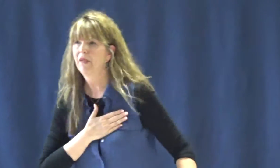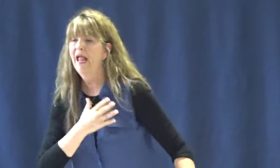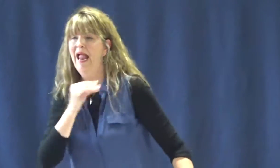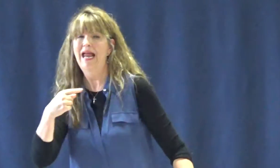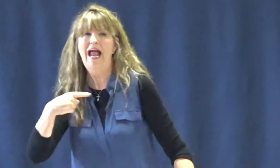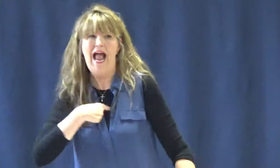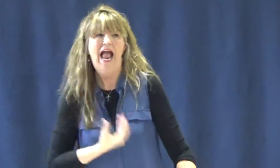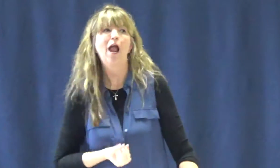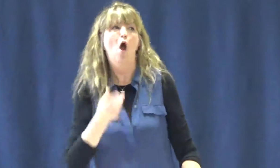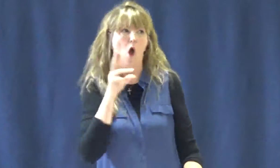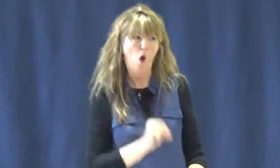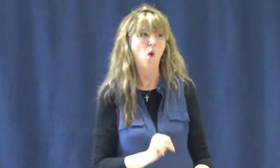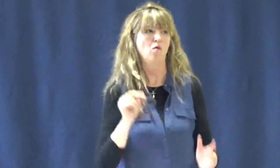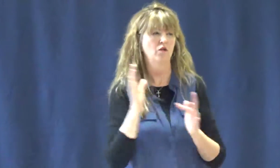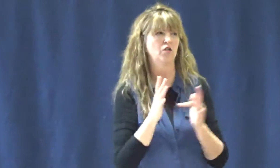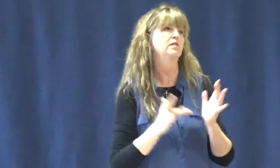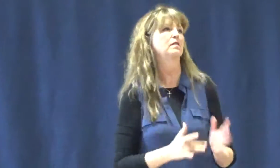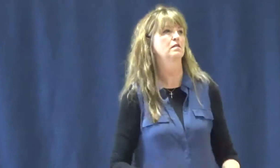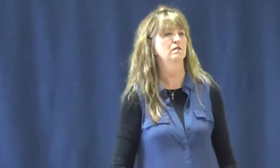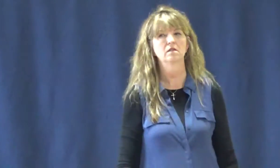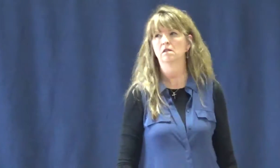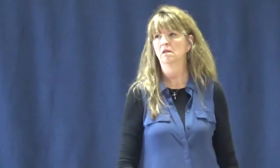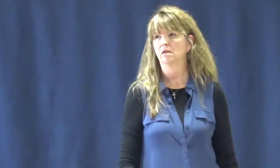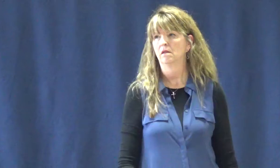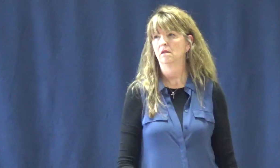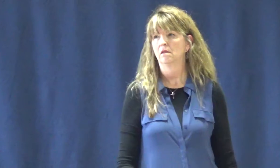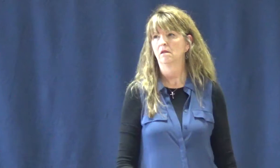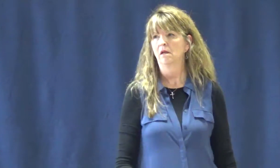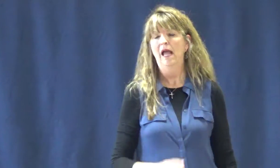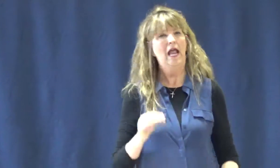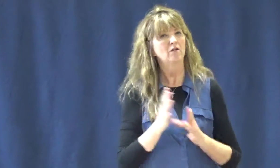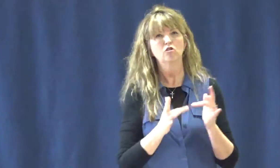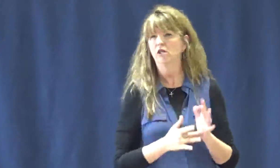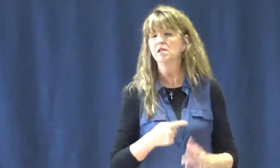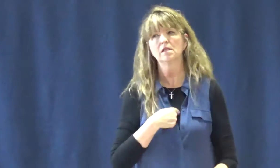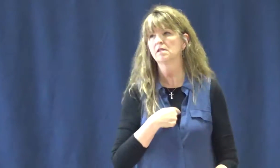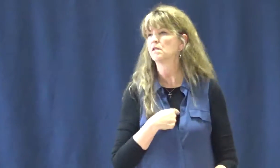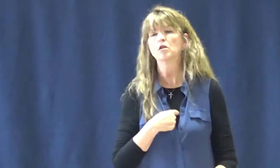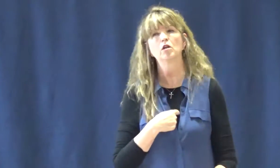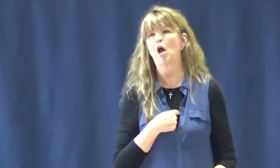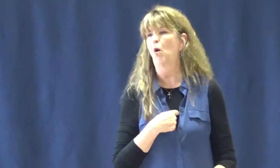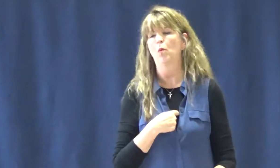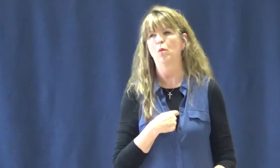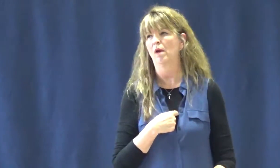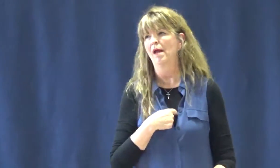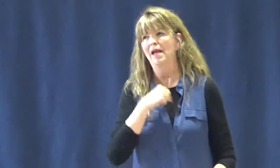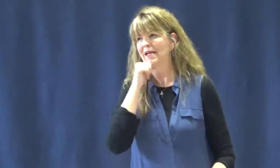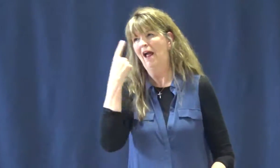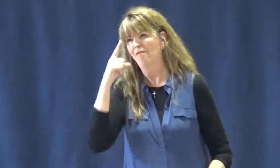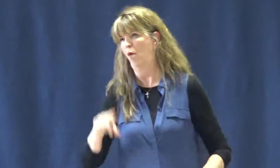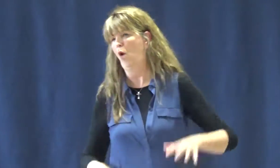heart. And I own Jesus. And Jesus is saying,